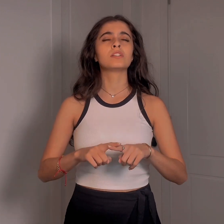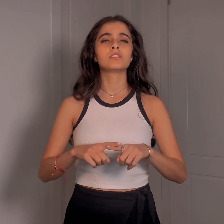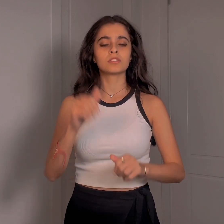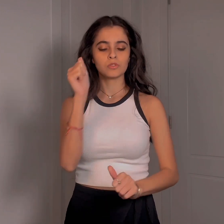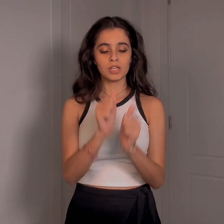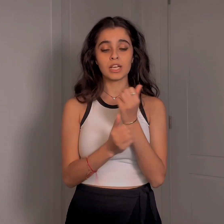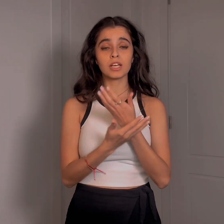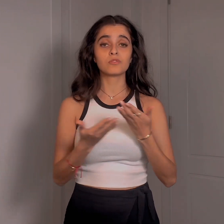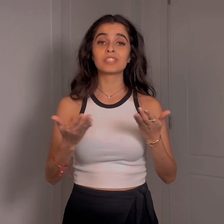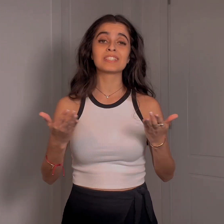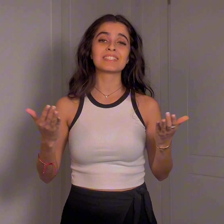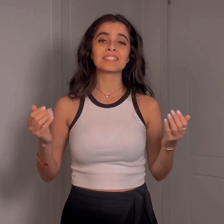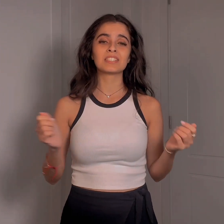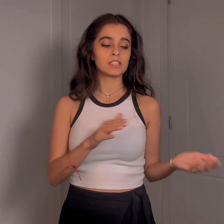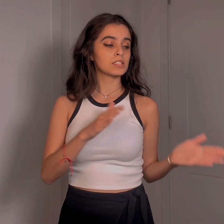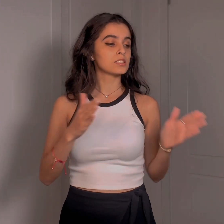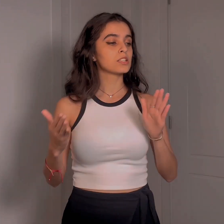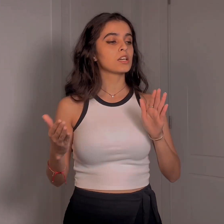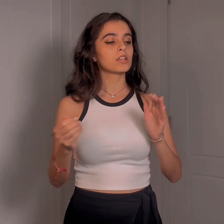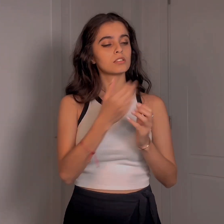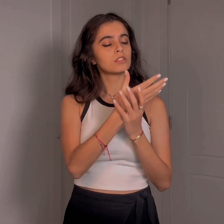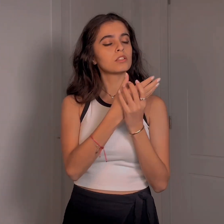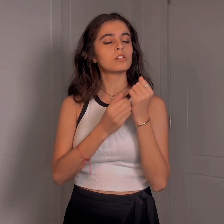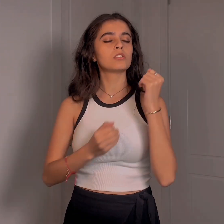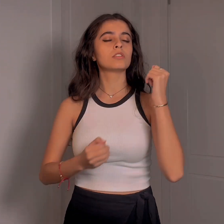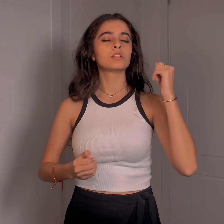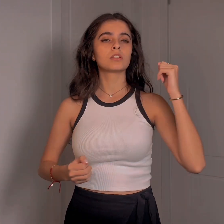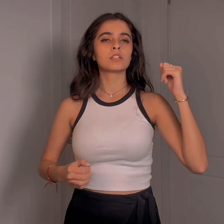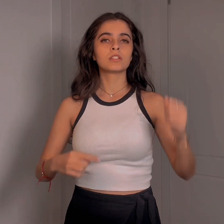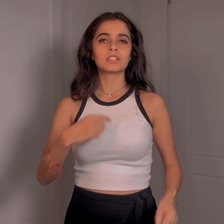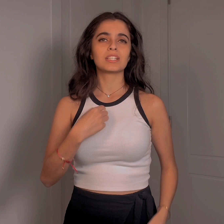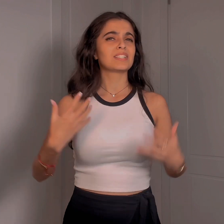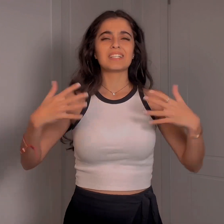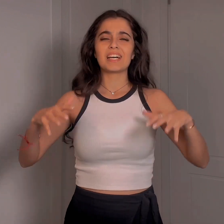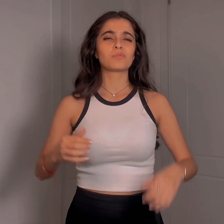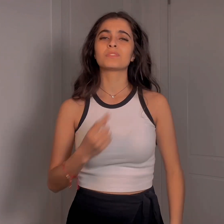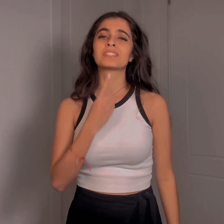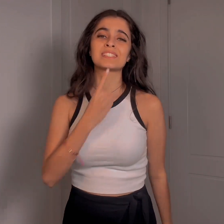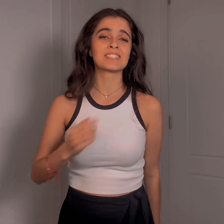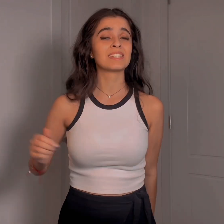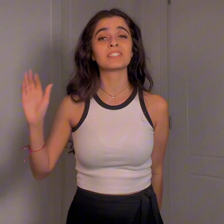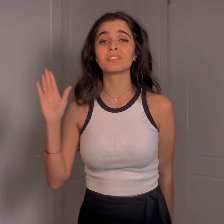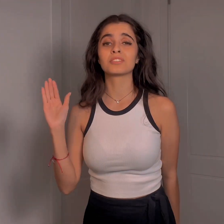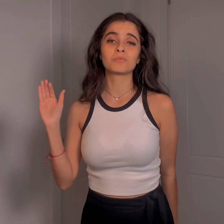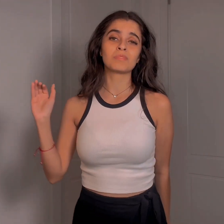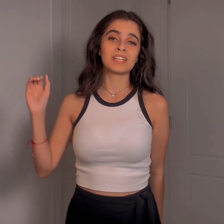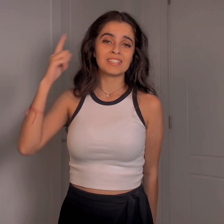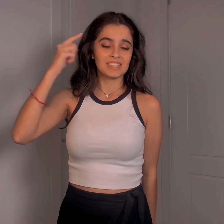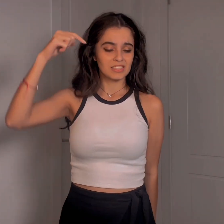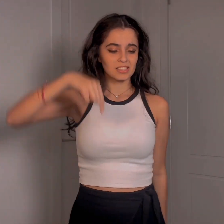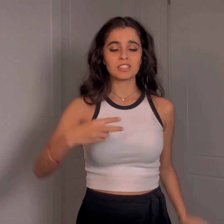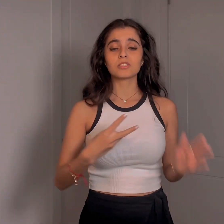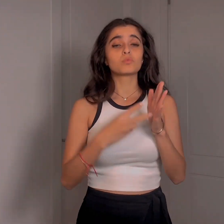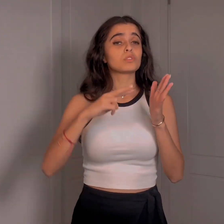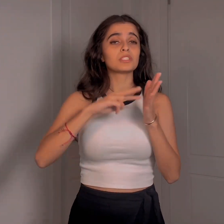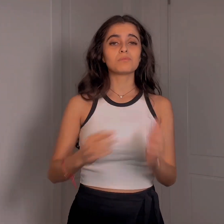to everything that's dead and gone. I don't wanna say goodbye, 'cause this one